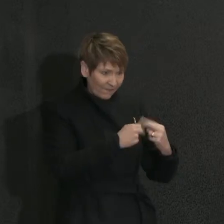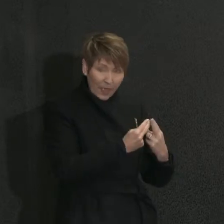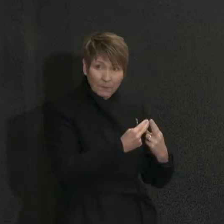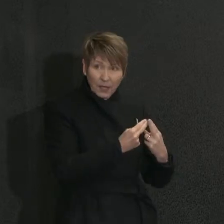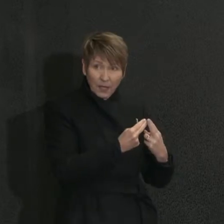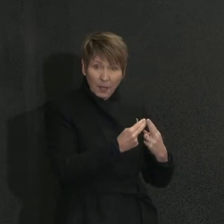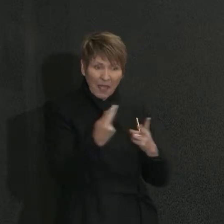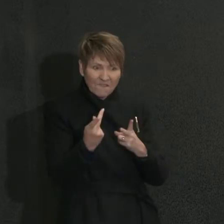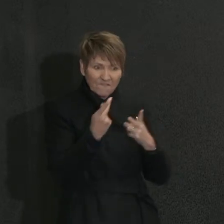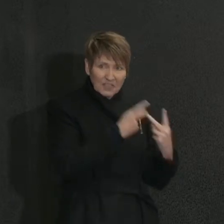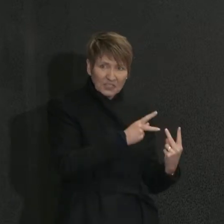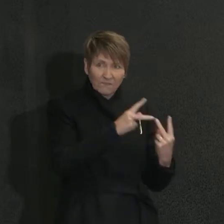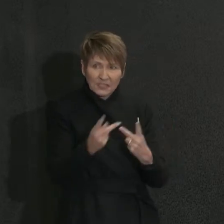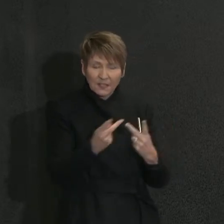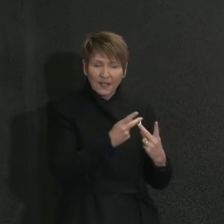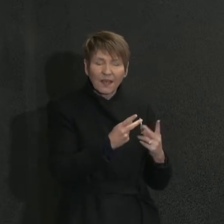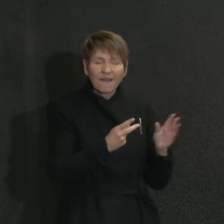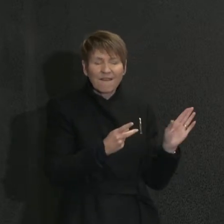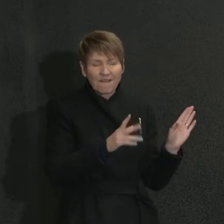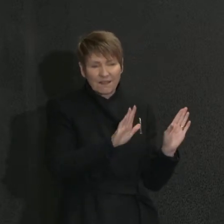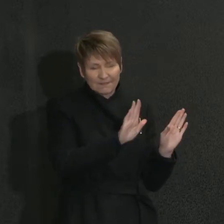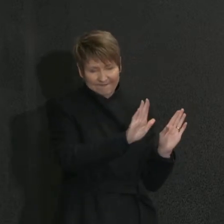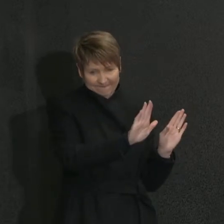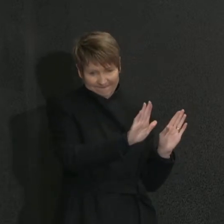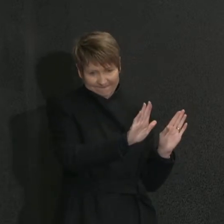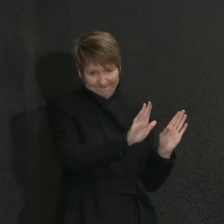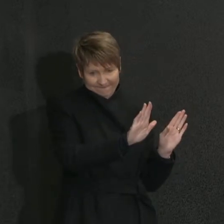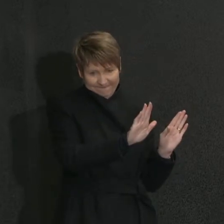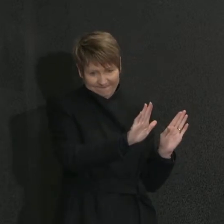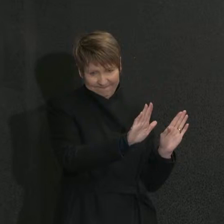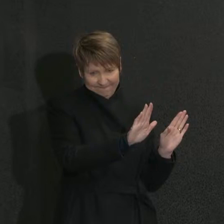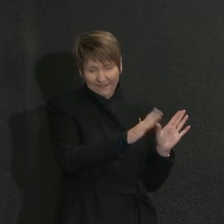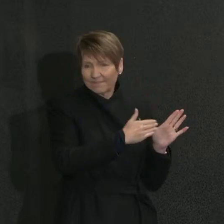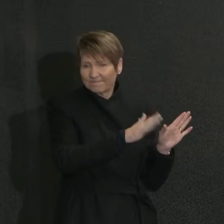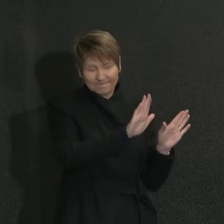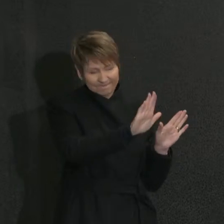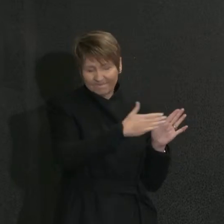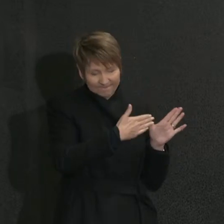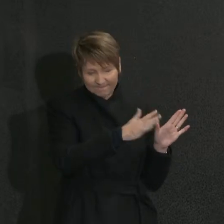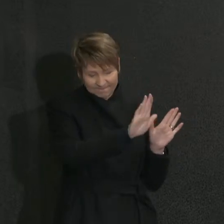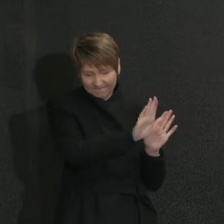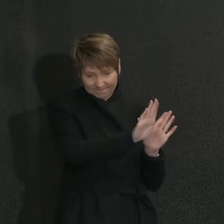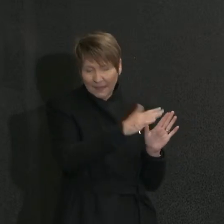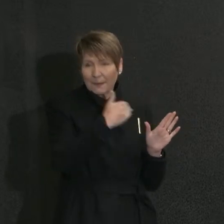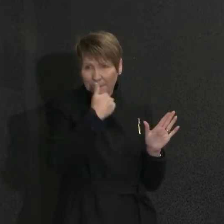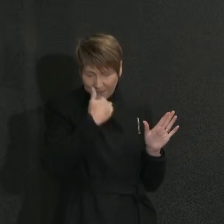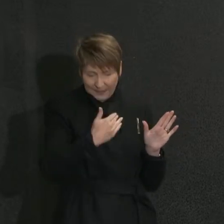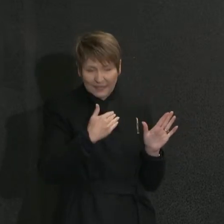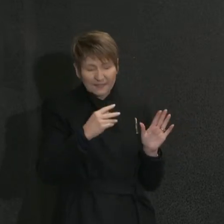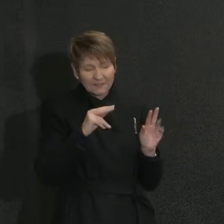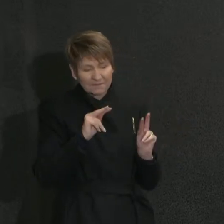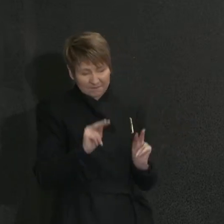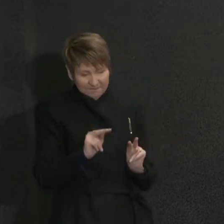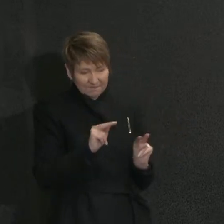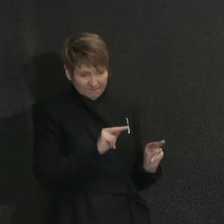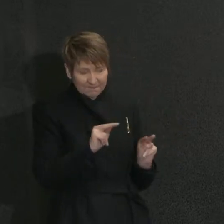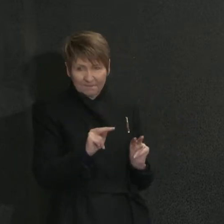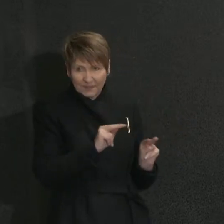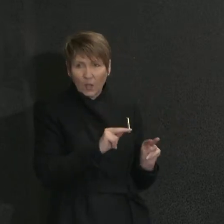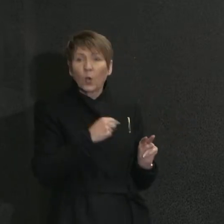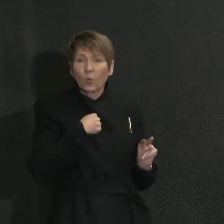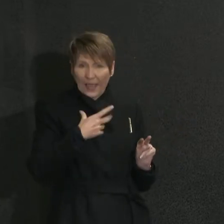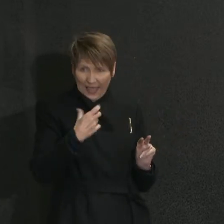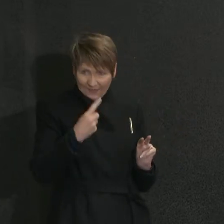not get too drawn down the plug hole on that. We have seen across the 38 cases we're looking at, we have seen some pattern